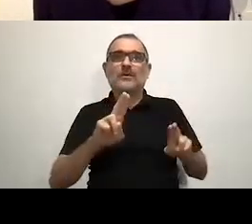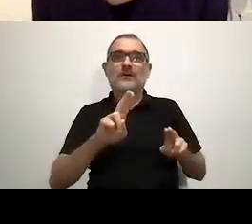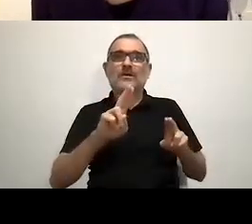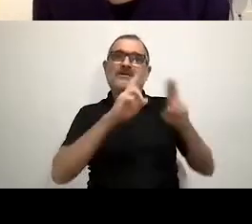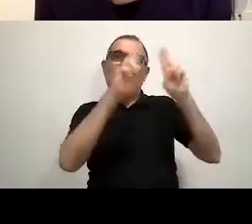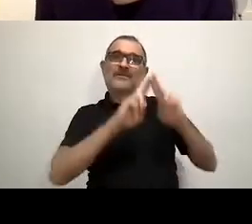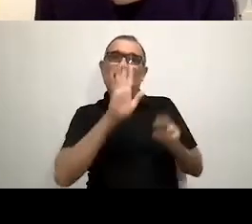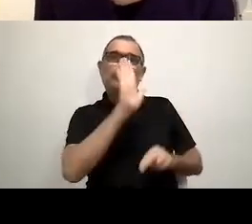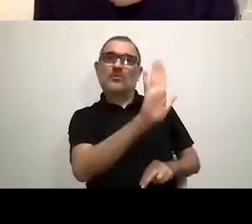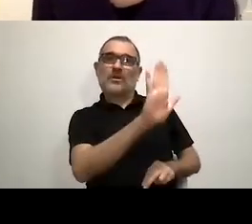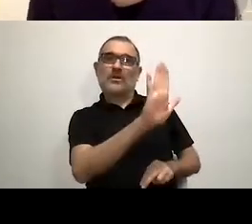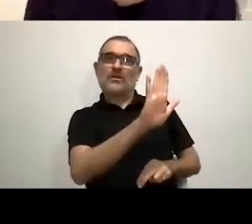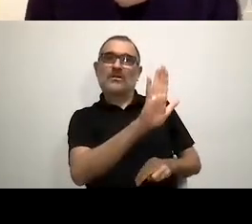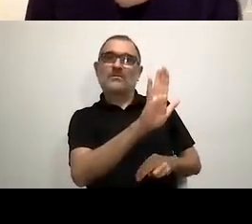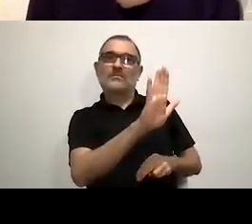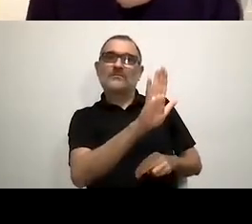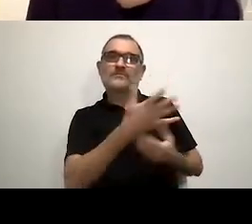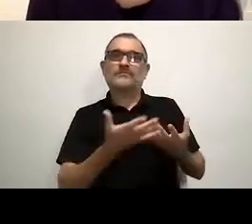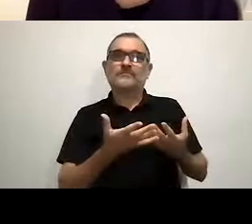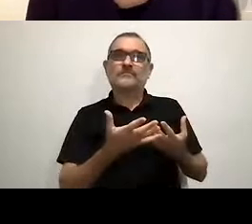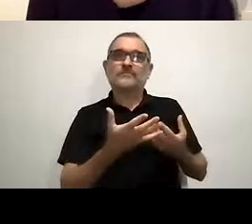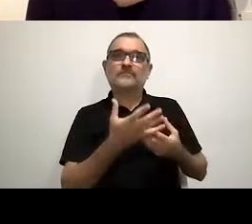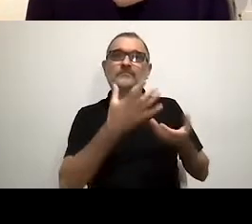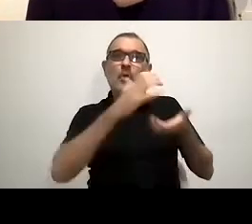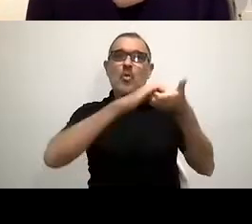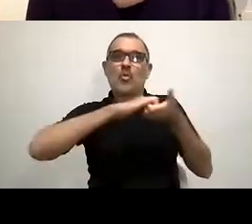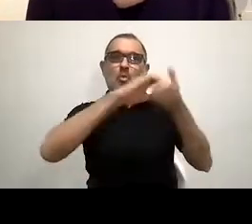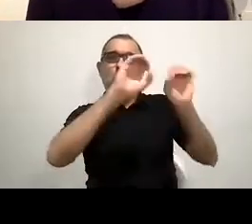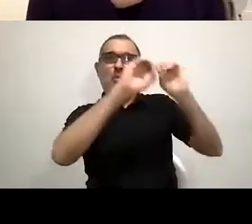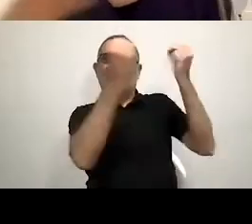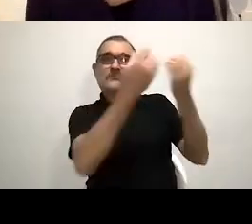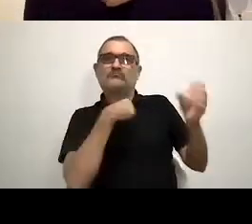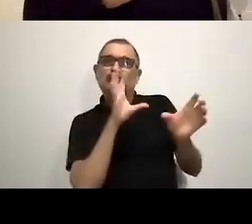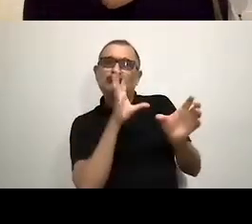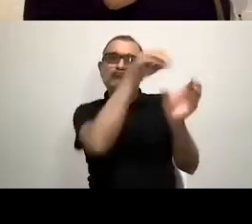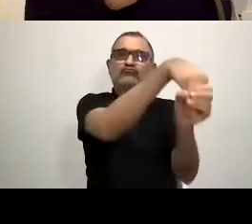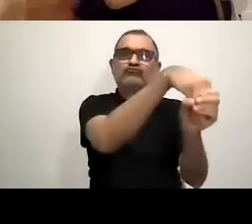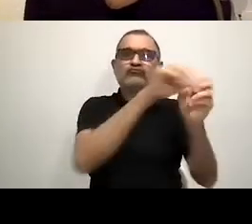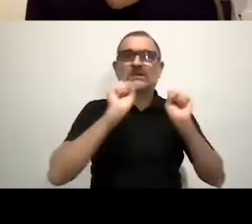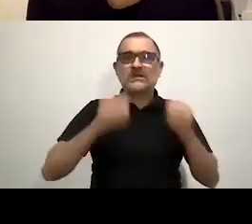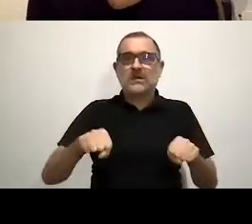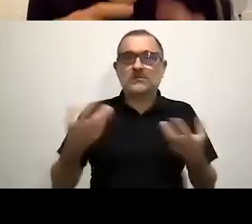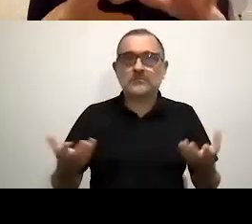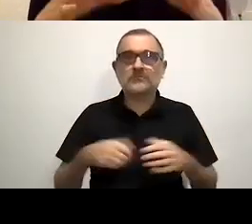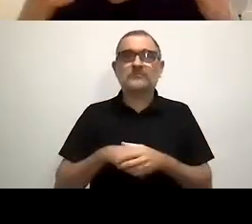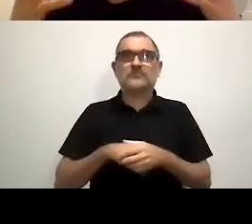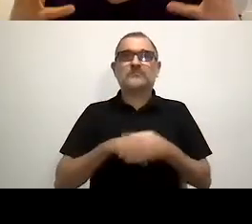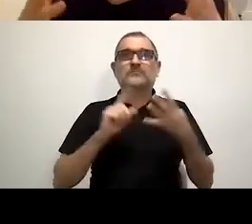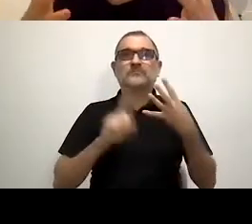interpreters, national sign language in interpreters organization, and